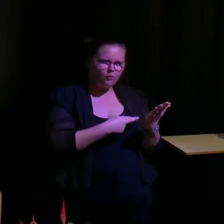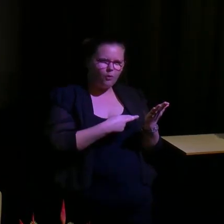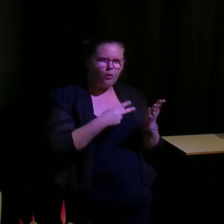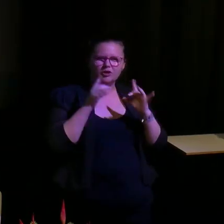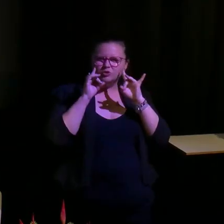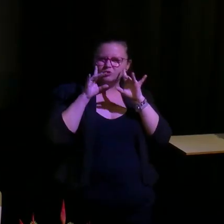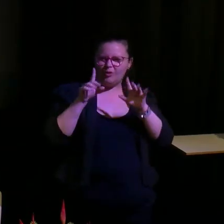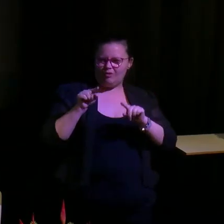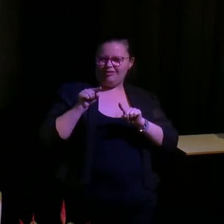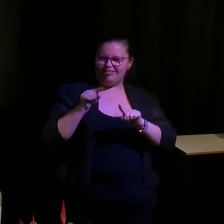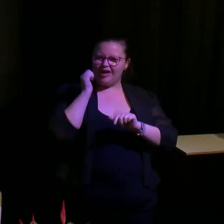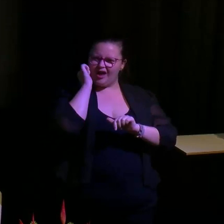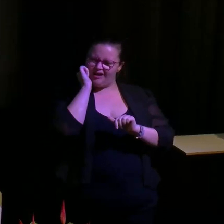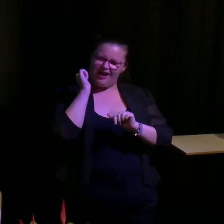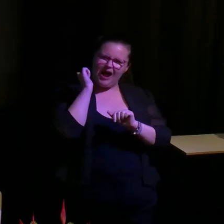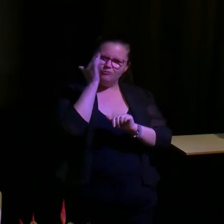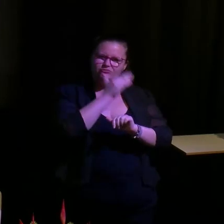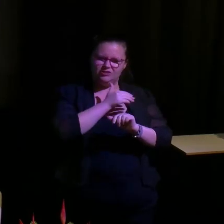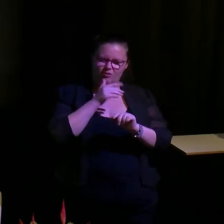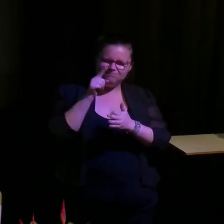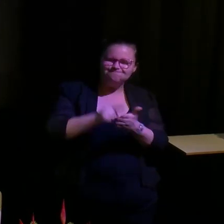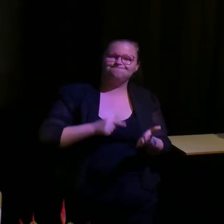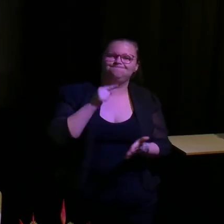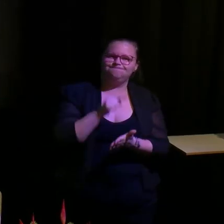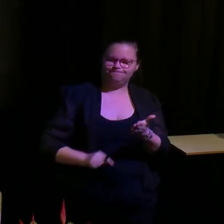discrimination against Aboriginal people.